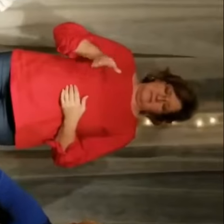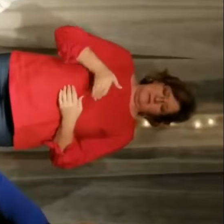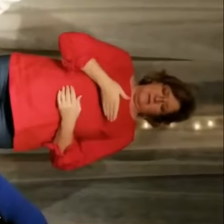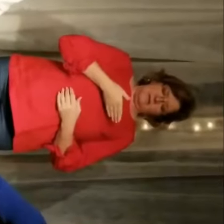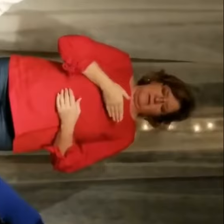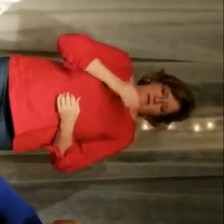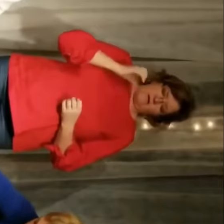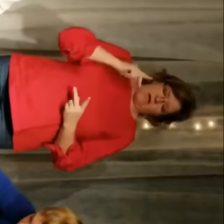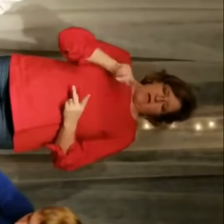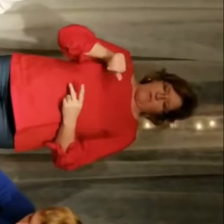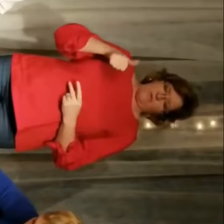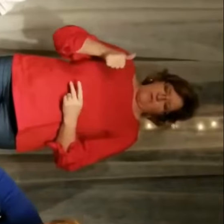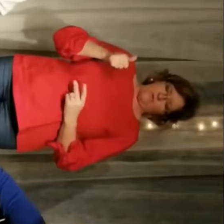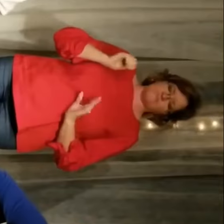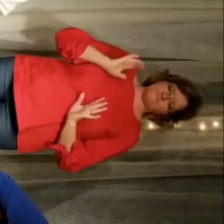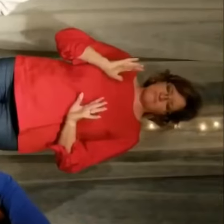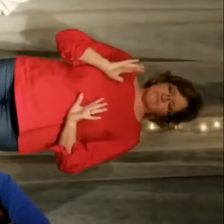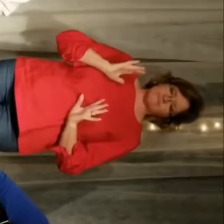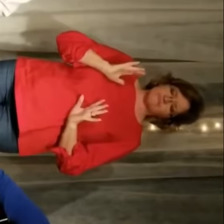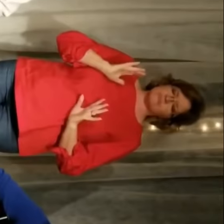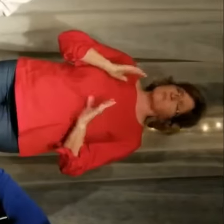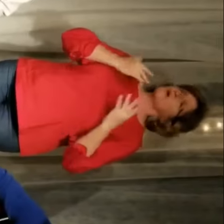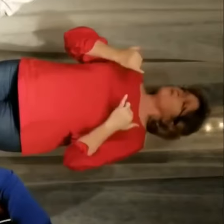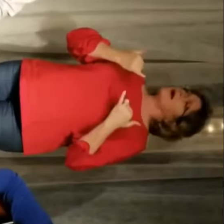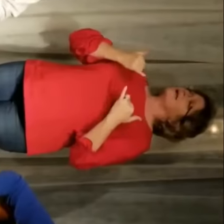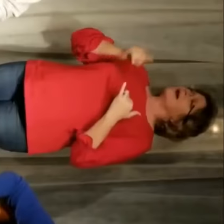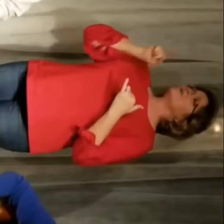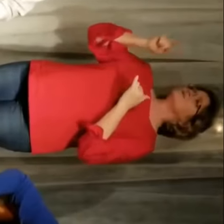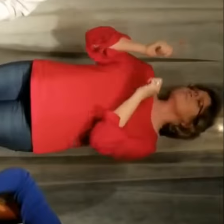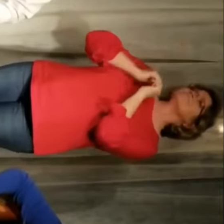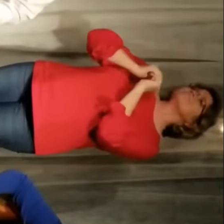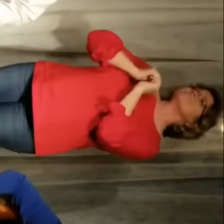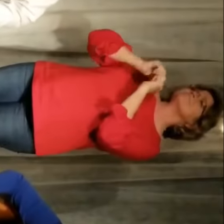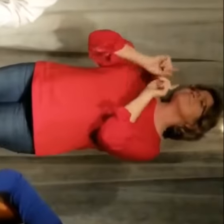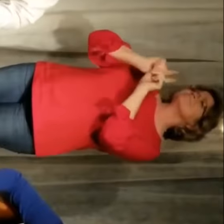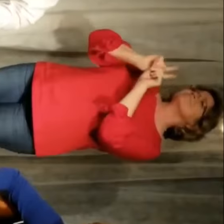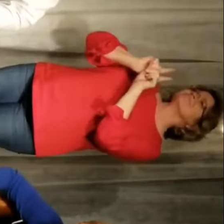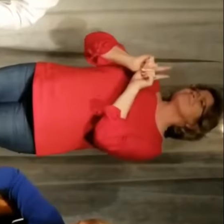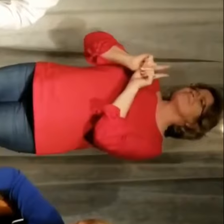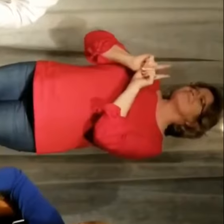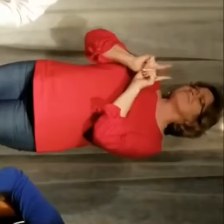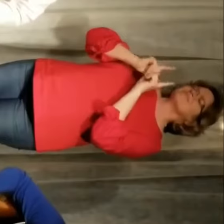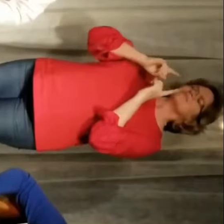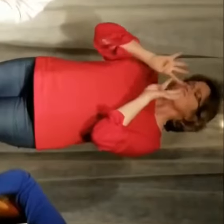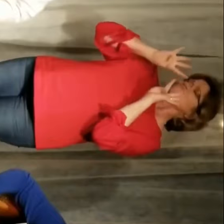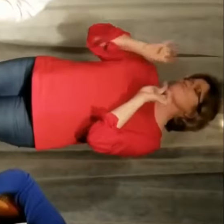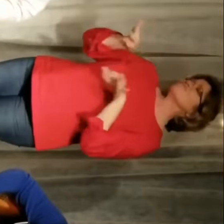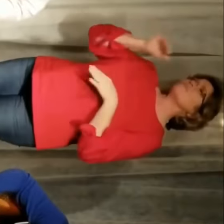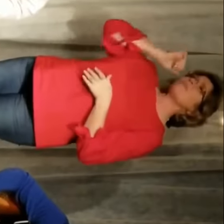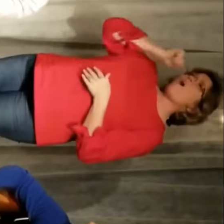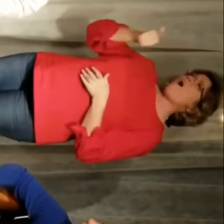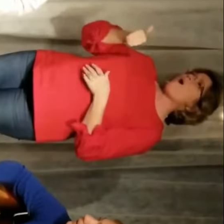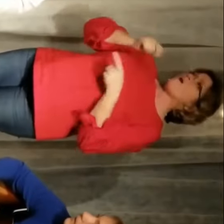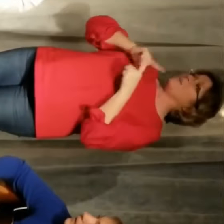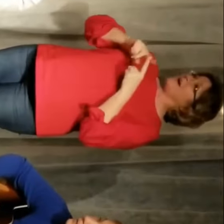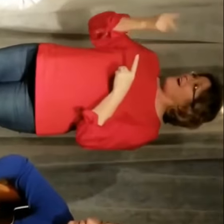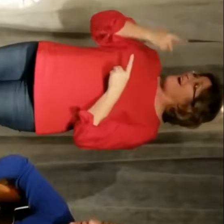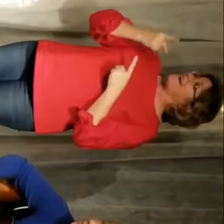Here's another one. Right now, you are here with me. Who knows what tomorrow may be? But girl, we've